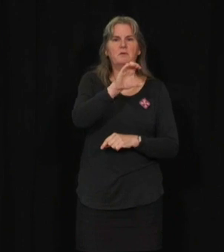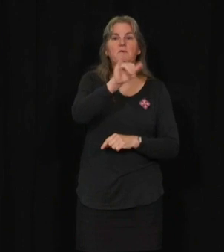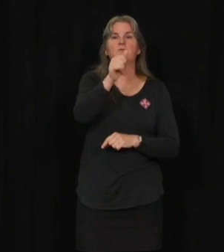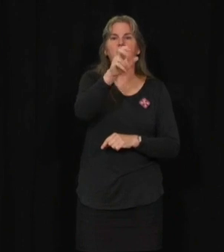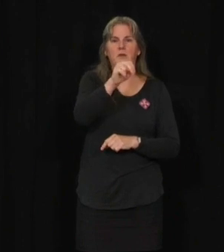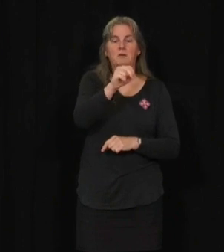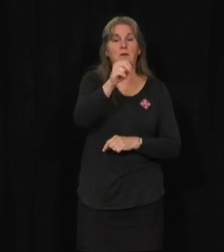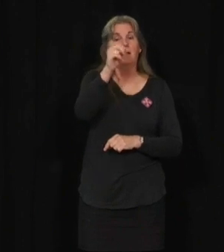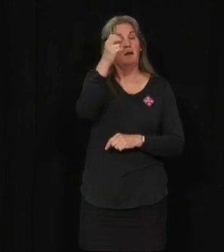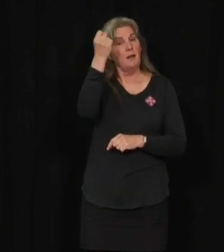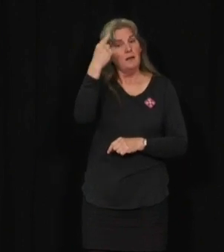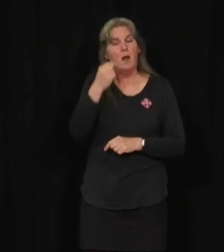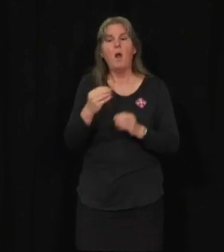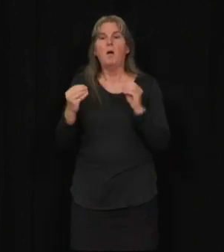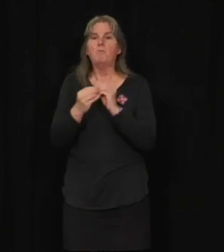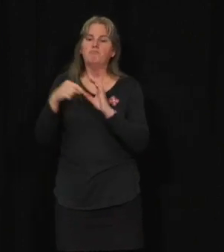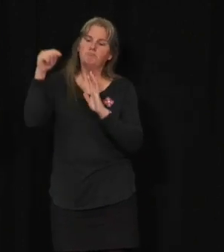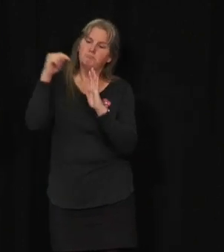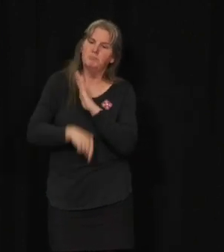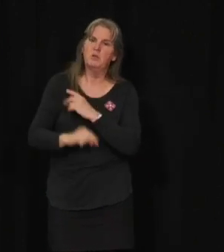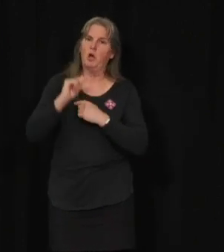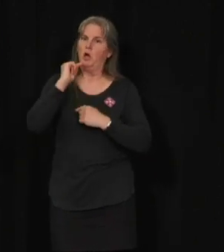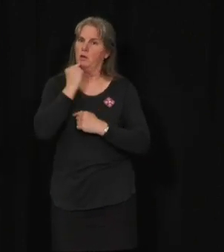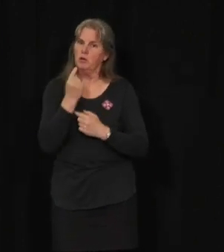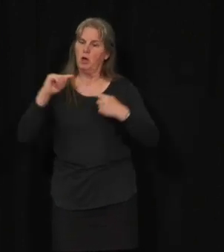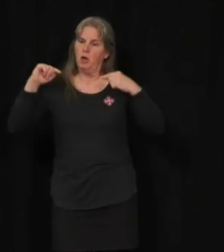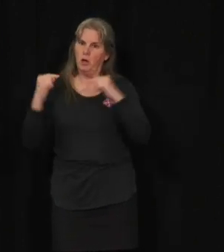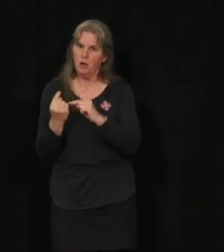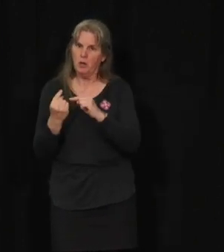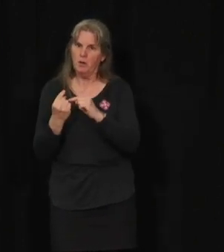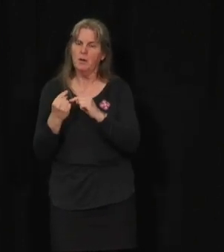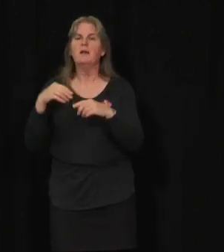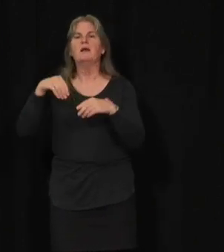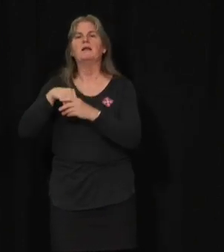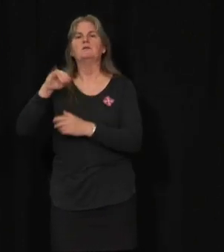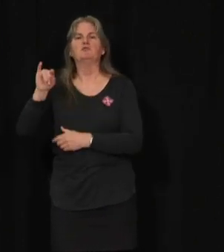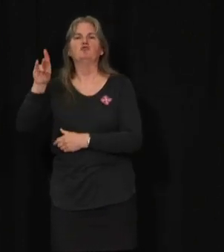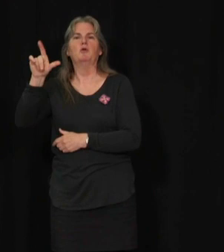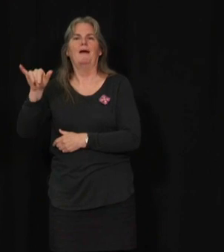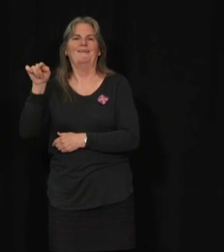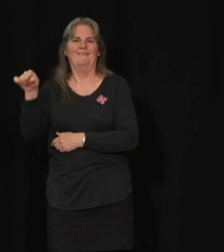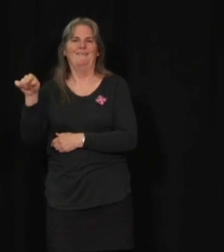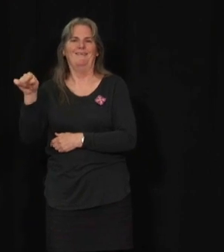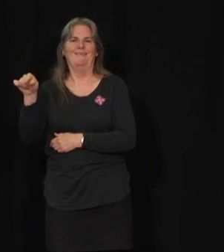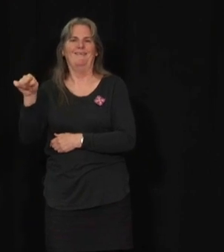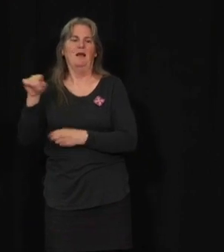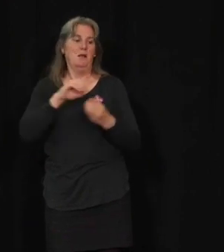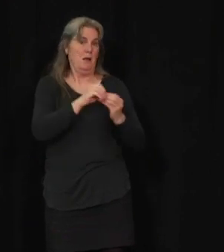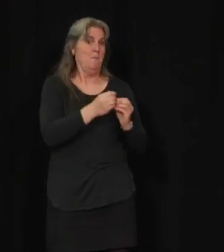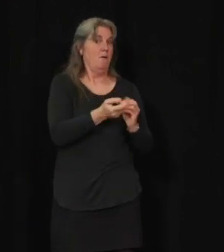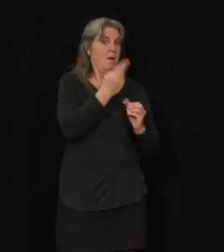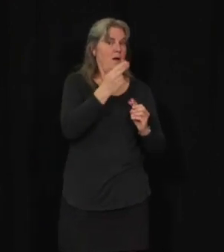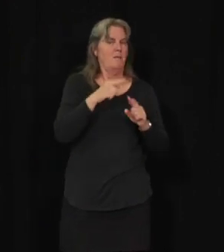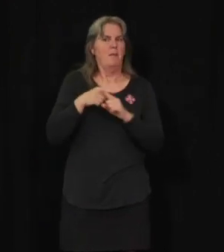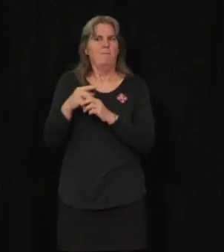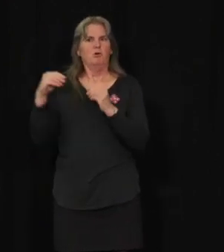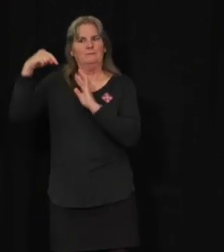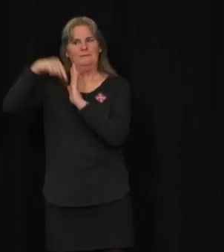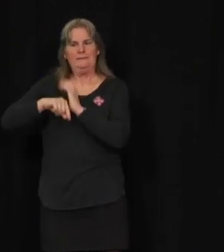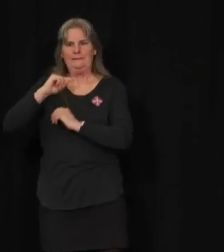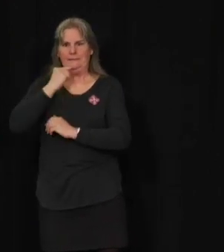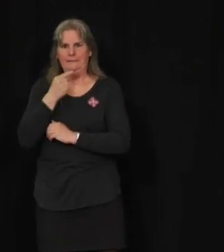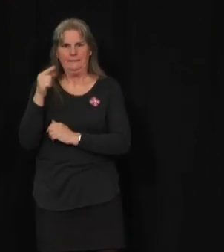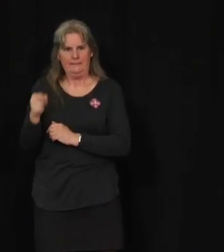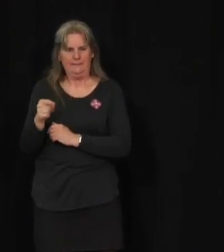more injuries and more severe injuries reported in July. Or that the biggest single factor associated with